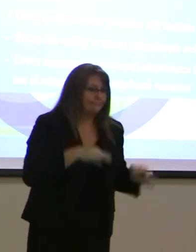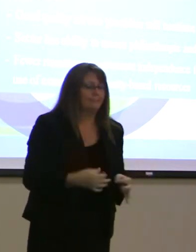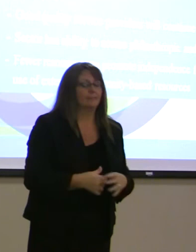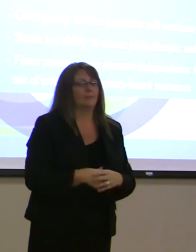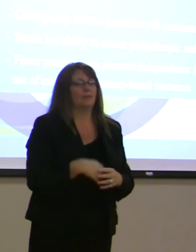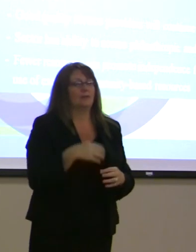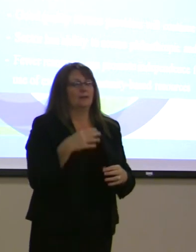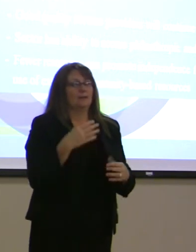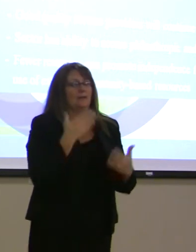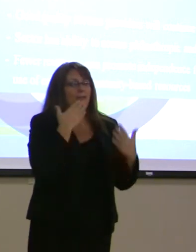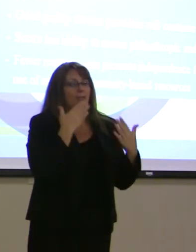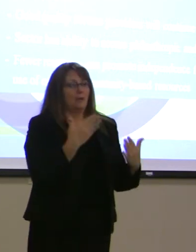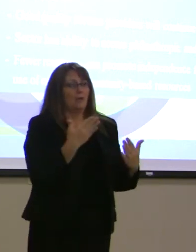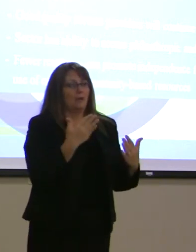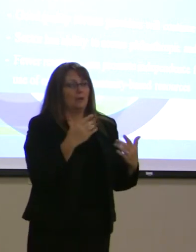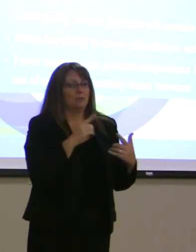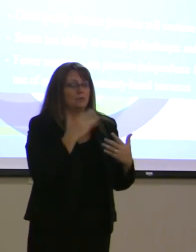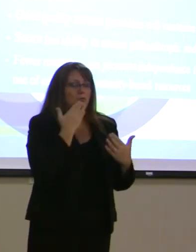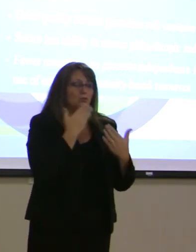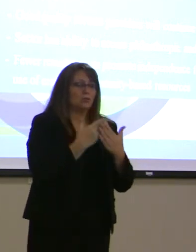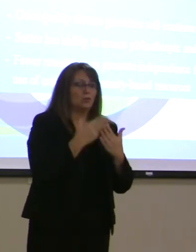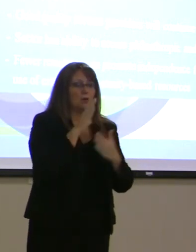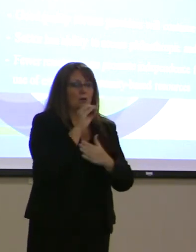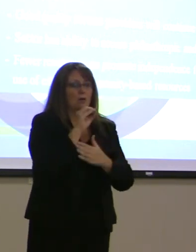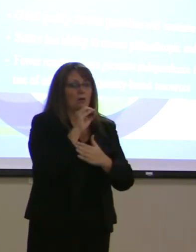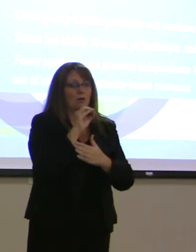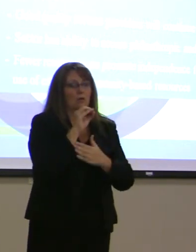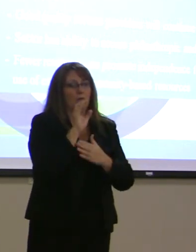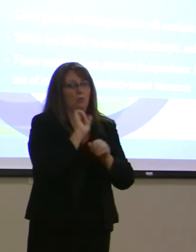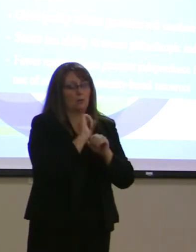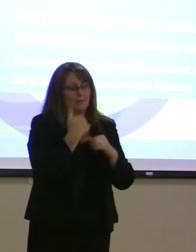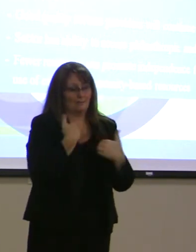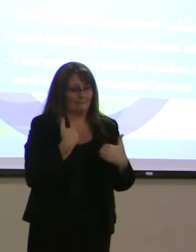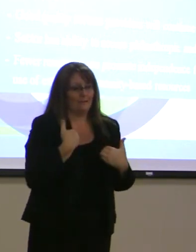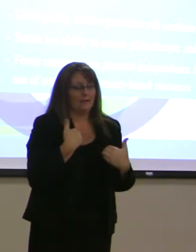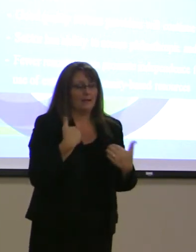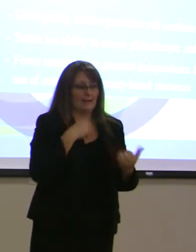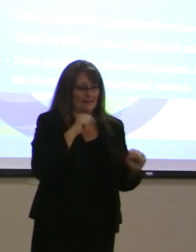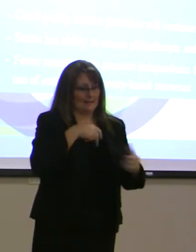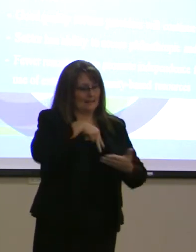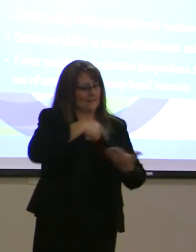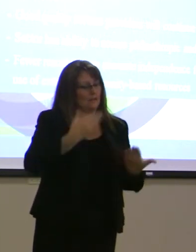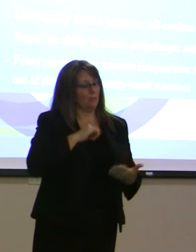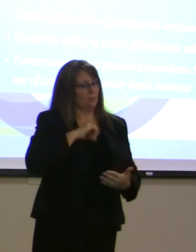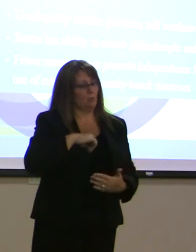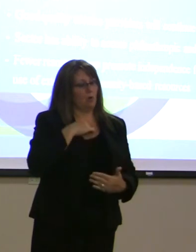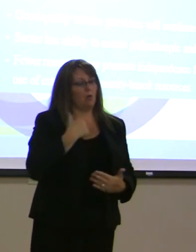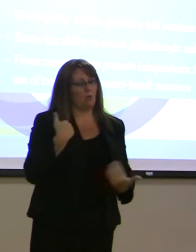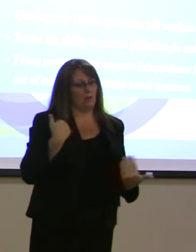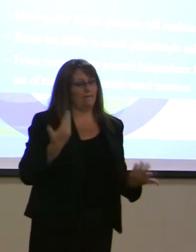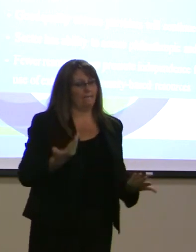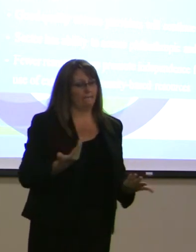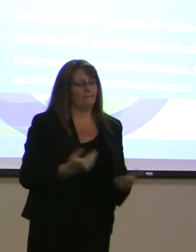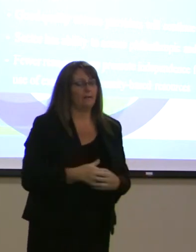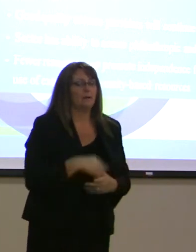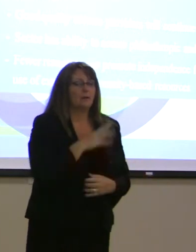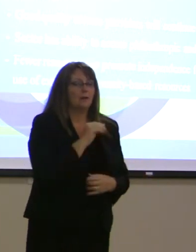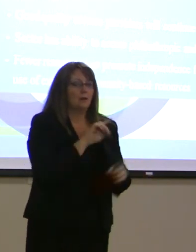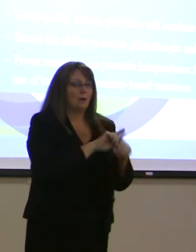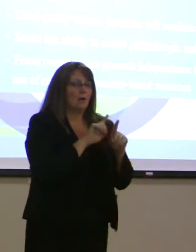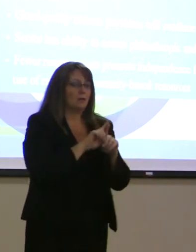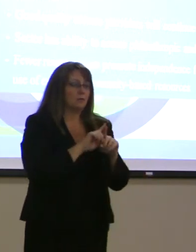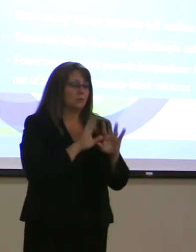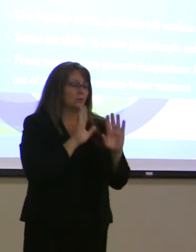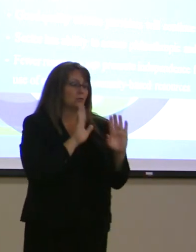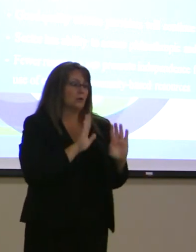You know, it's thanks to the great colleagues that I have in the Rehab Group that I can stand here and be very proud of what we have. But also the great